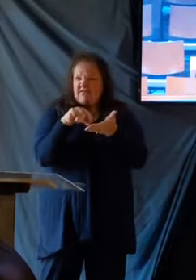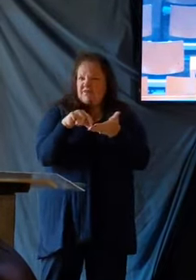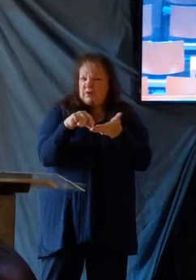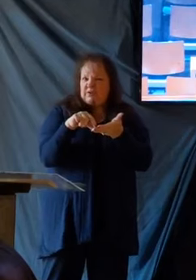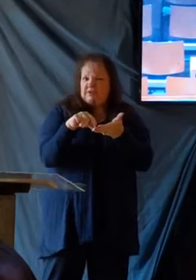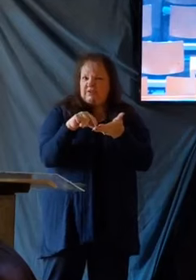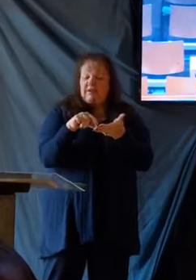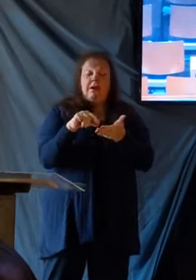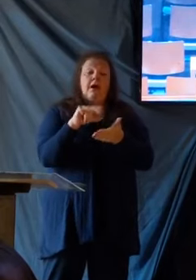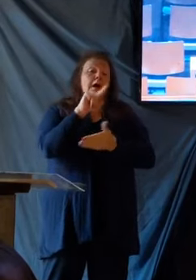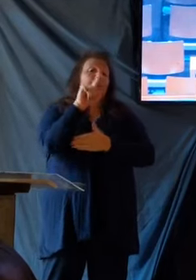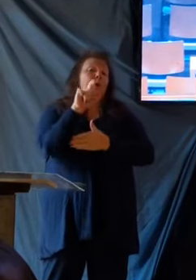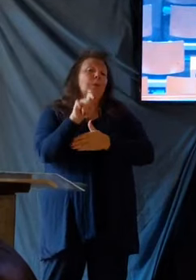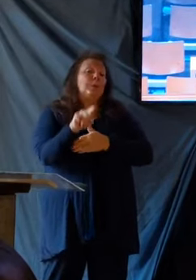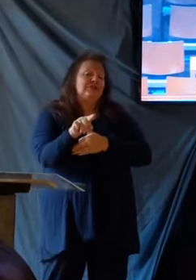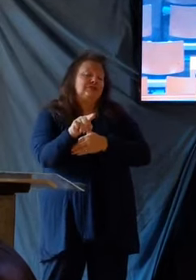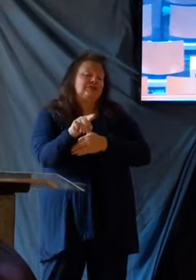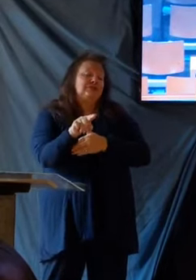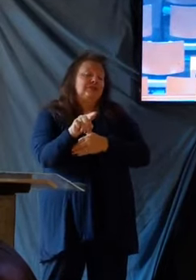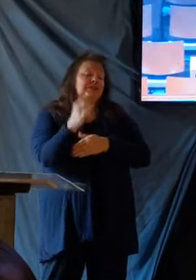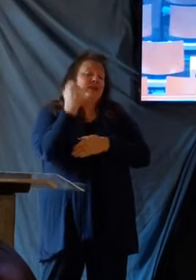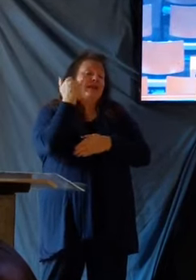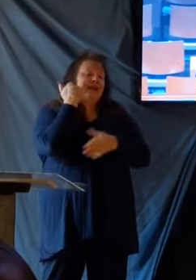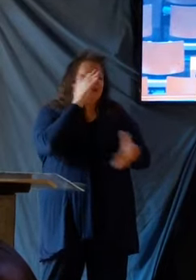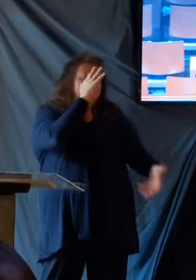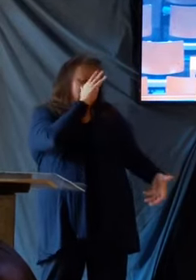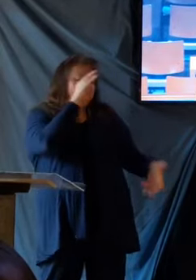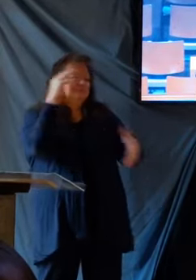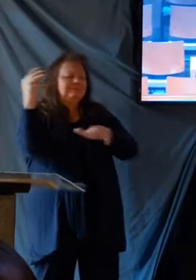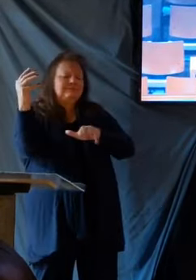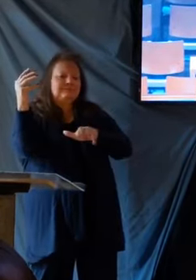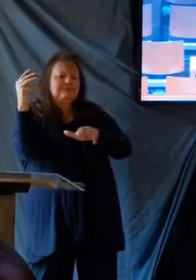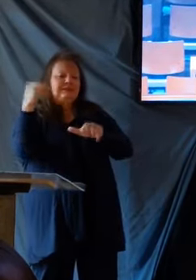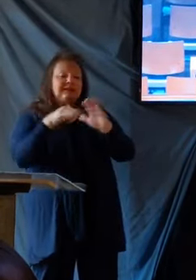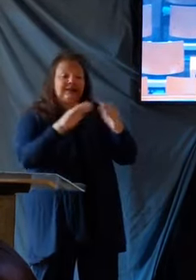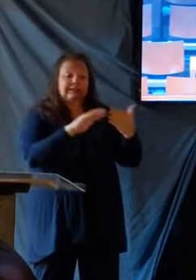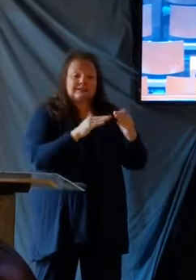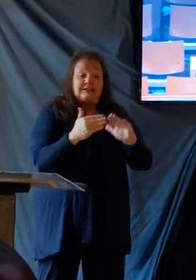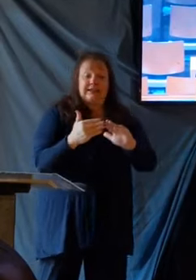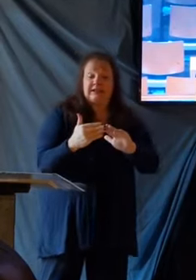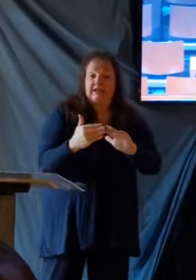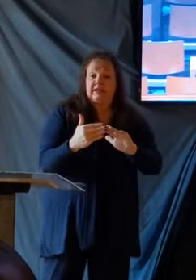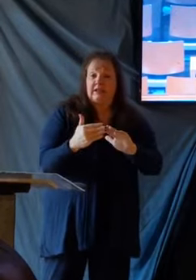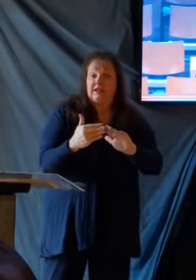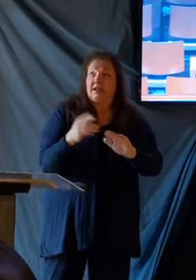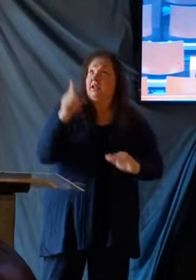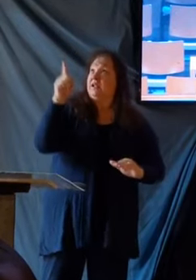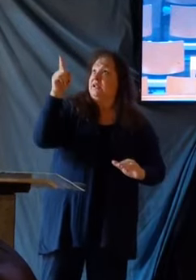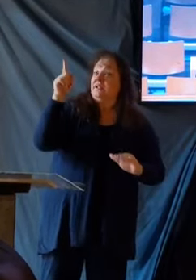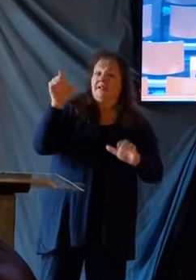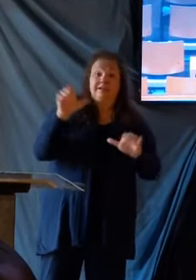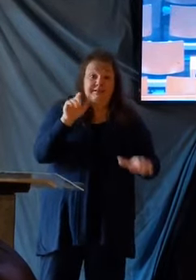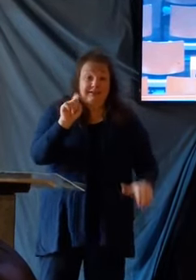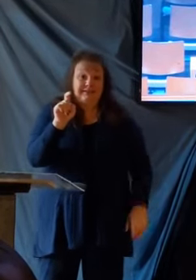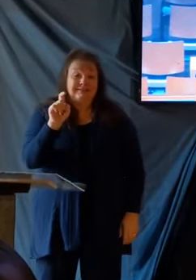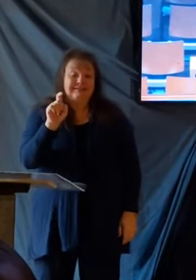there's a rhetorical question. If calamity occurs in a city, has not the Lord done